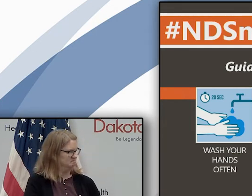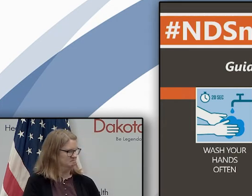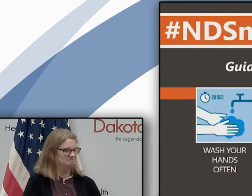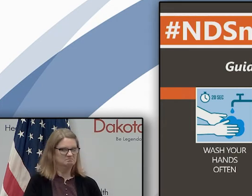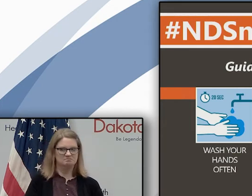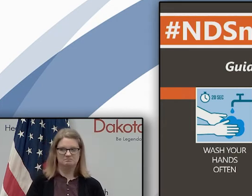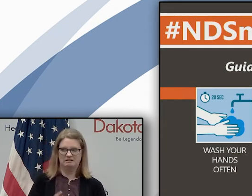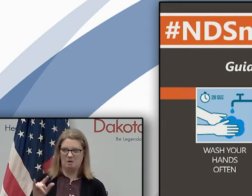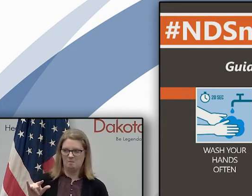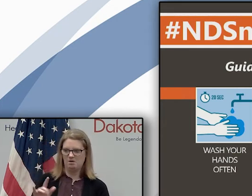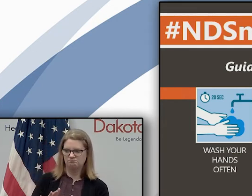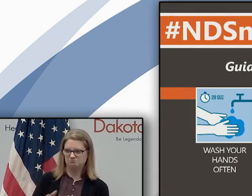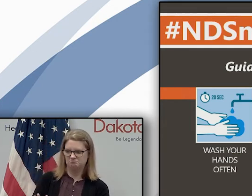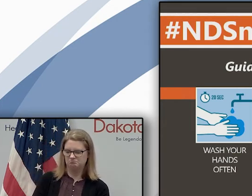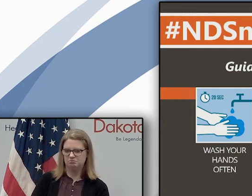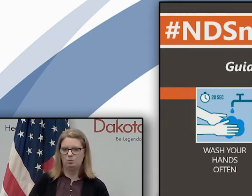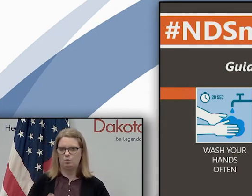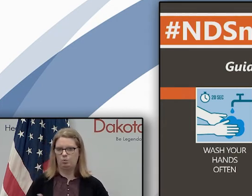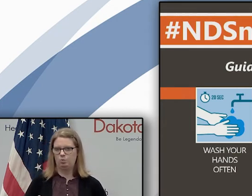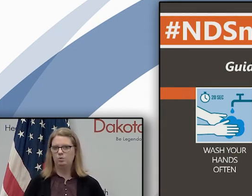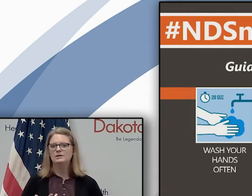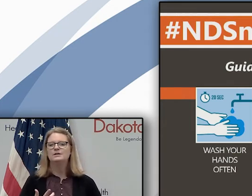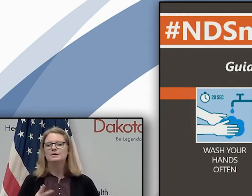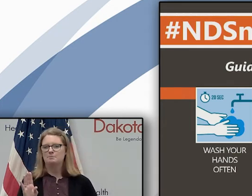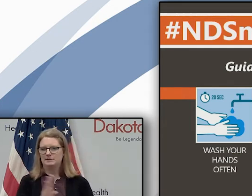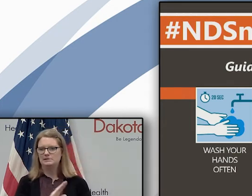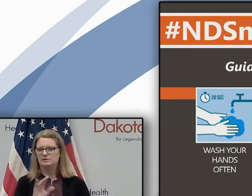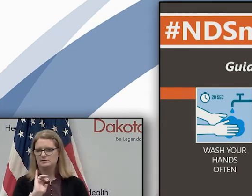So we know that lots of businesses are putting in new